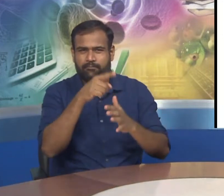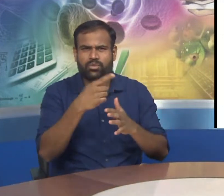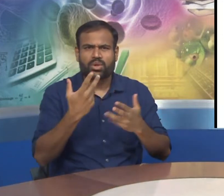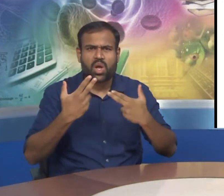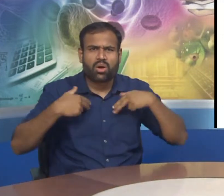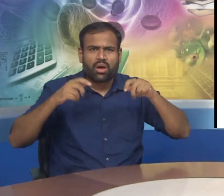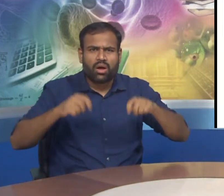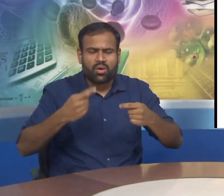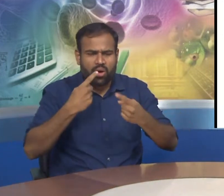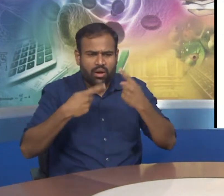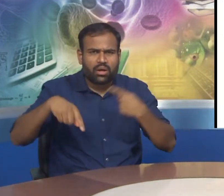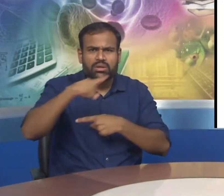Jurisdiction of the Supreme Court.